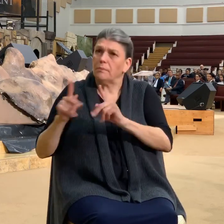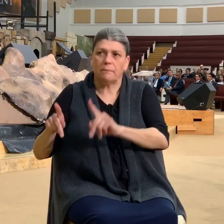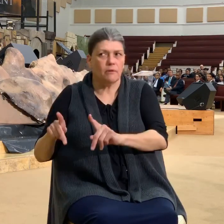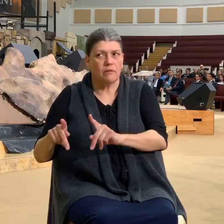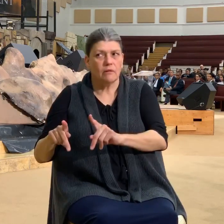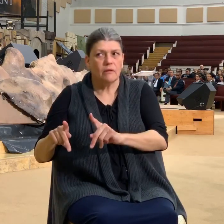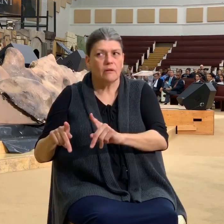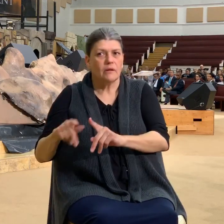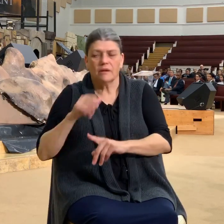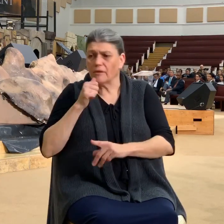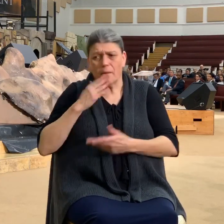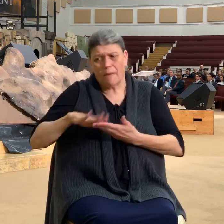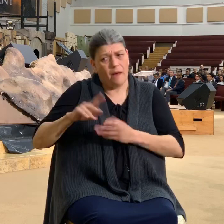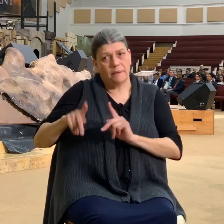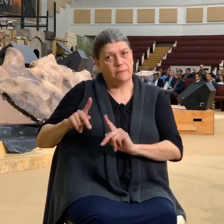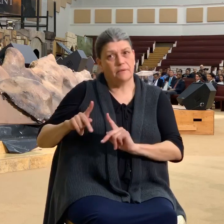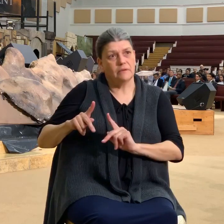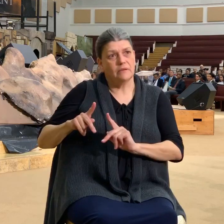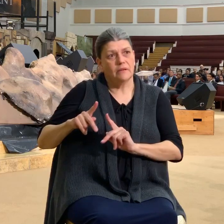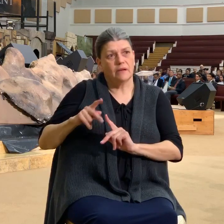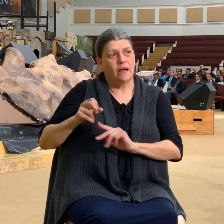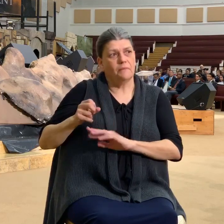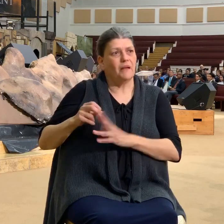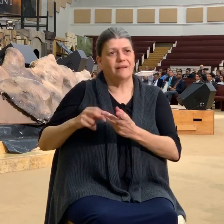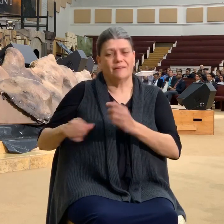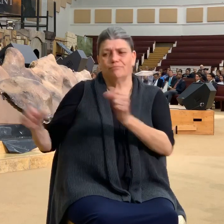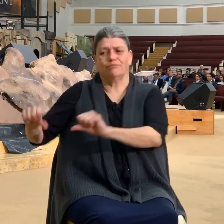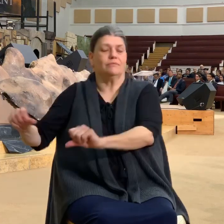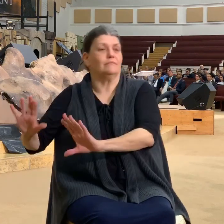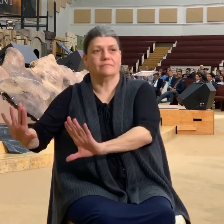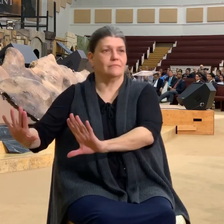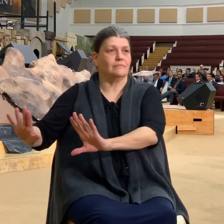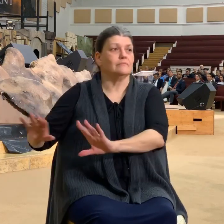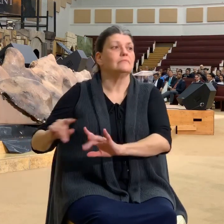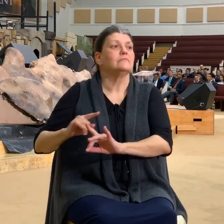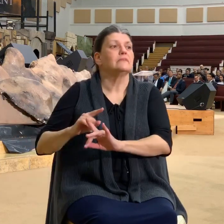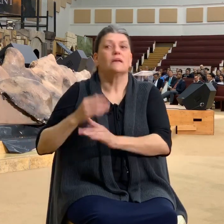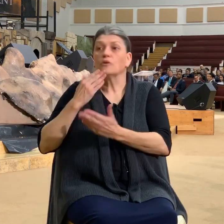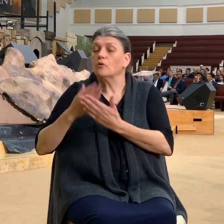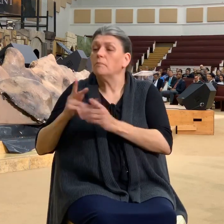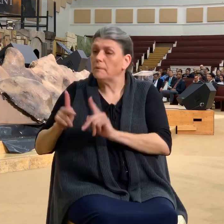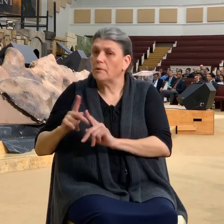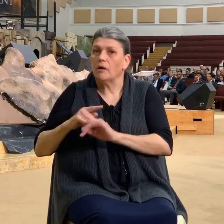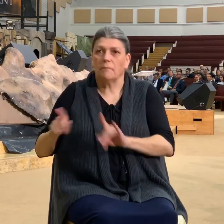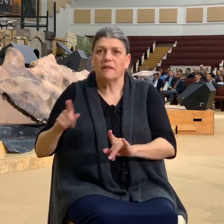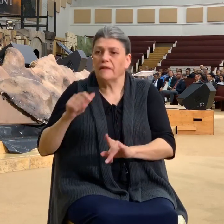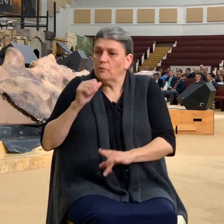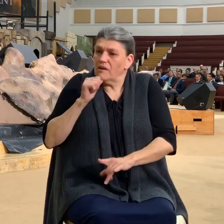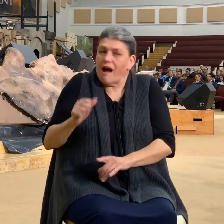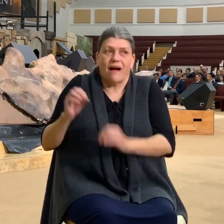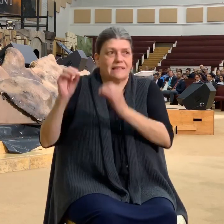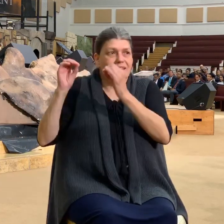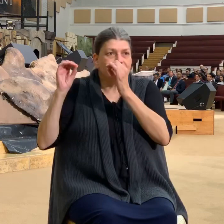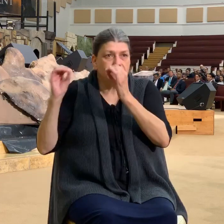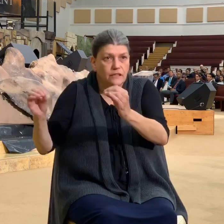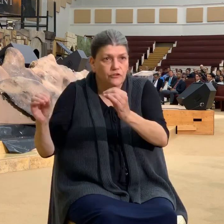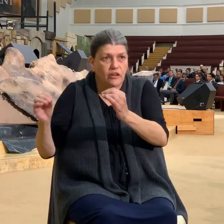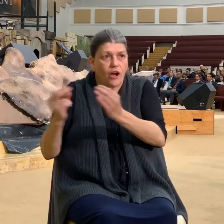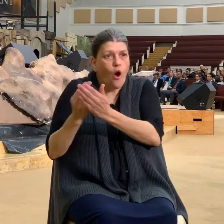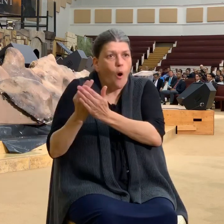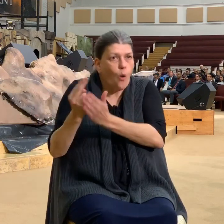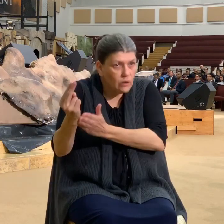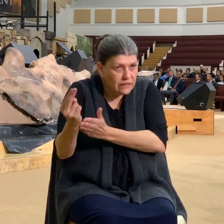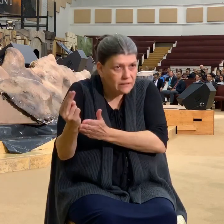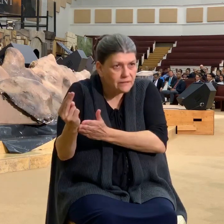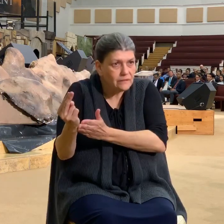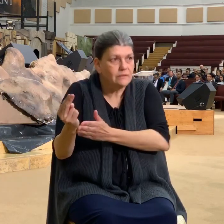saying that they're bad people and I'm not casting stones at them, but they were not teaching holiness.